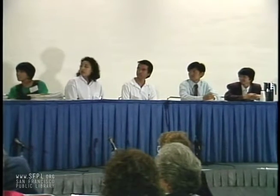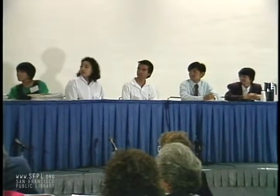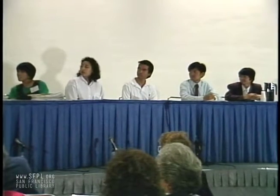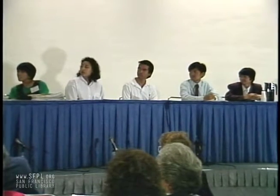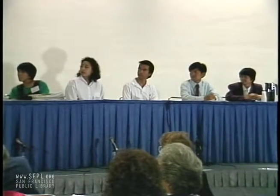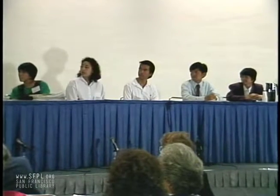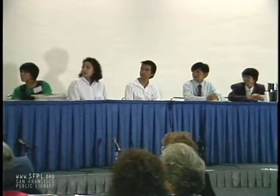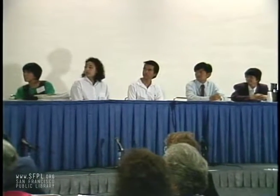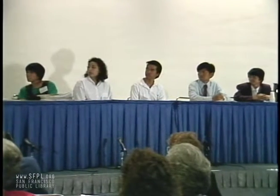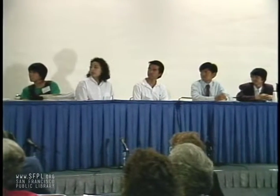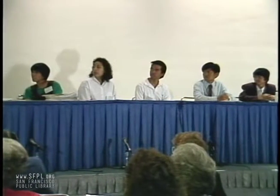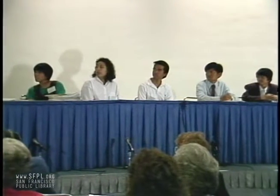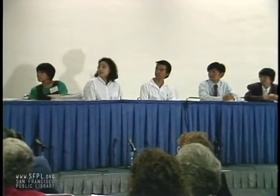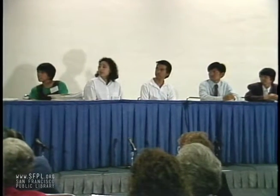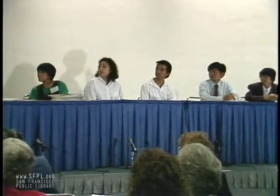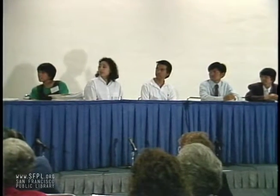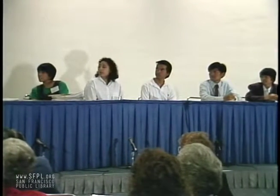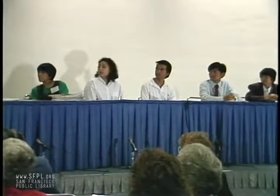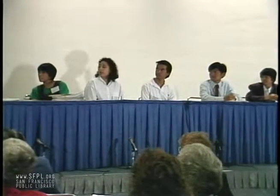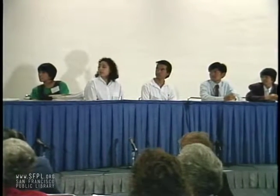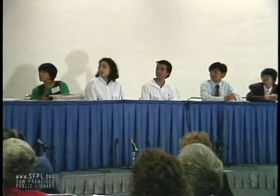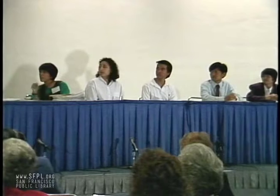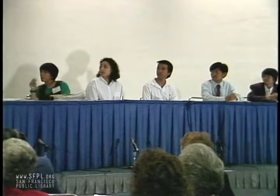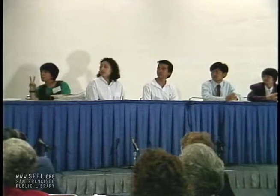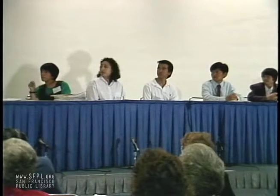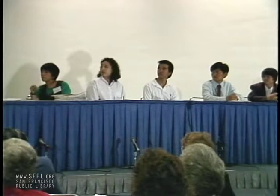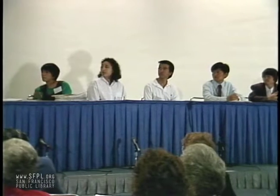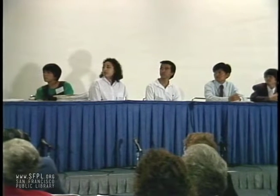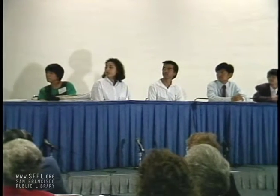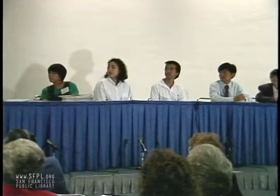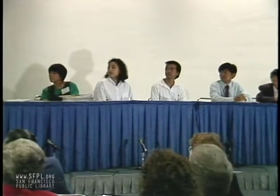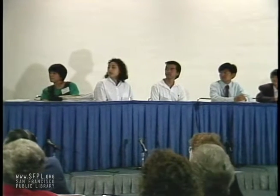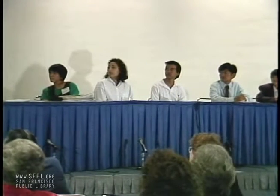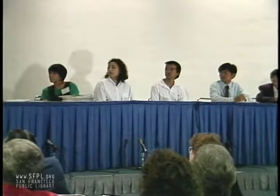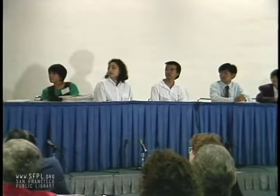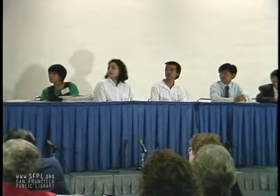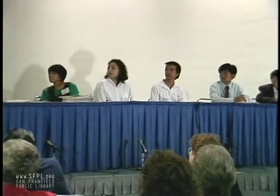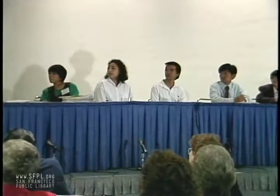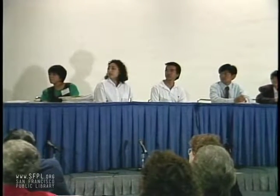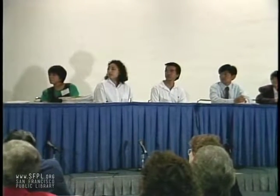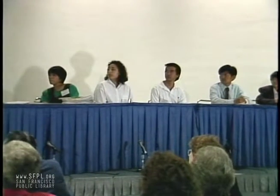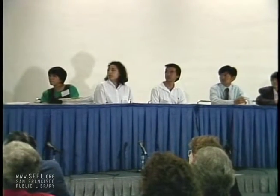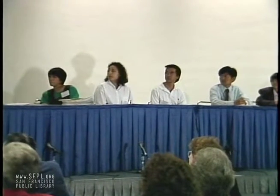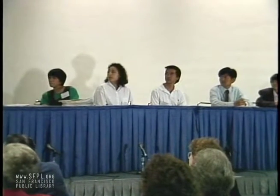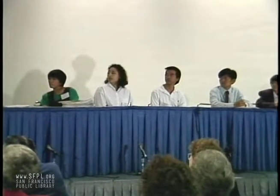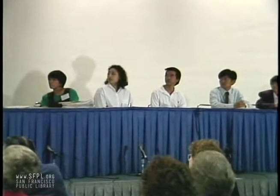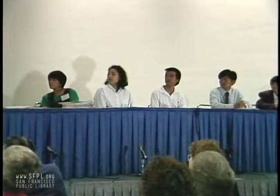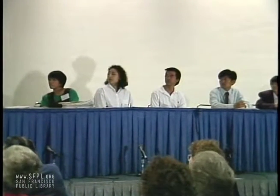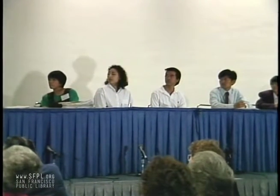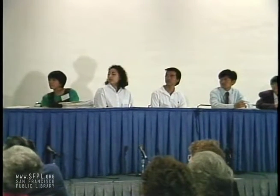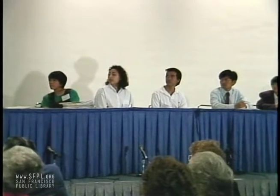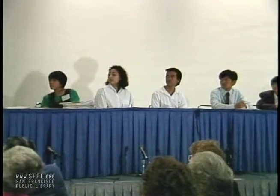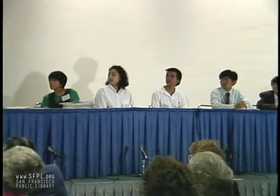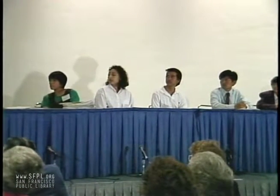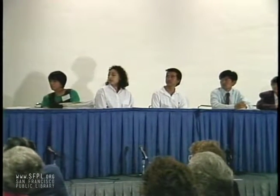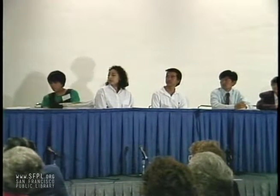York from Vietnam and have been in San Francisco for quite a long time. Linda is